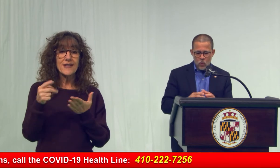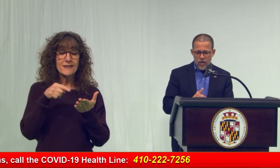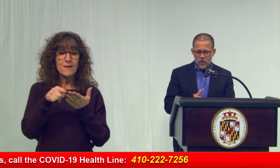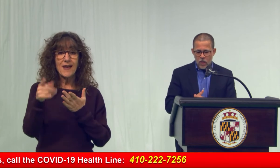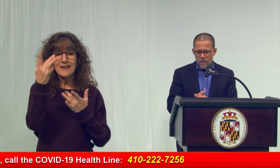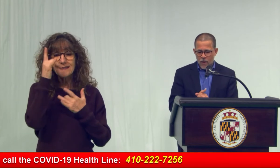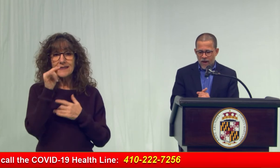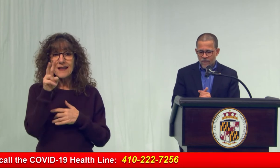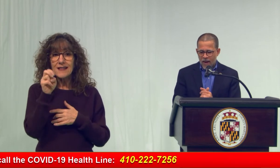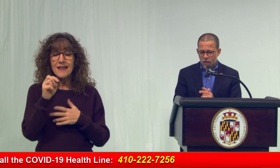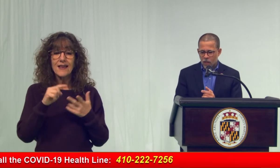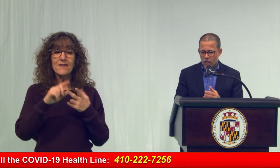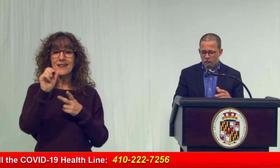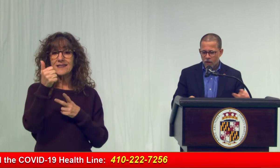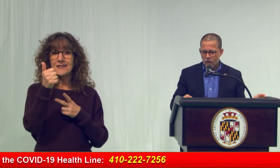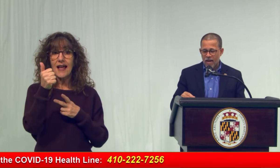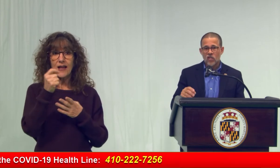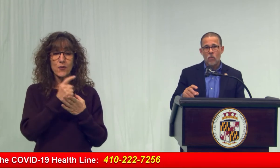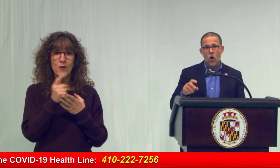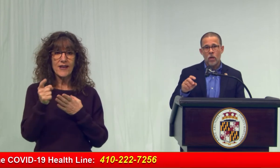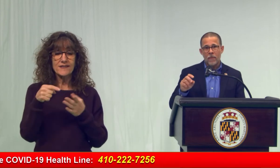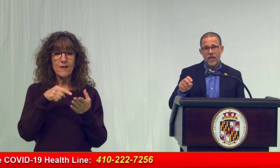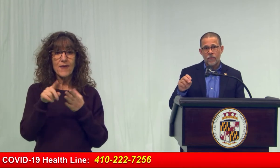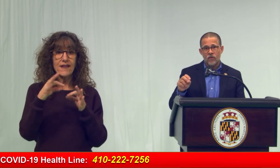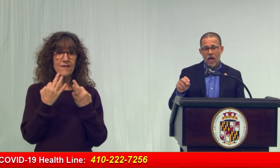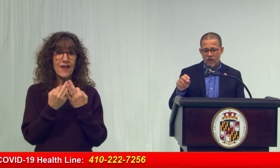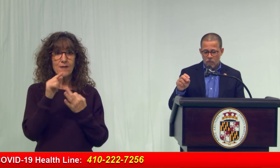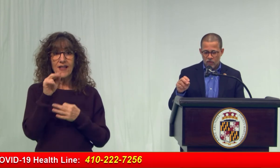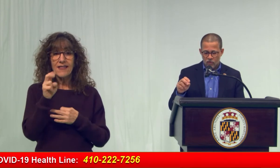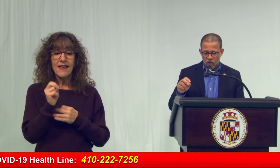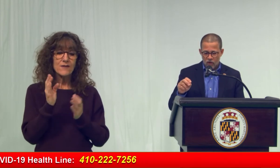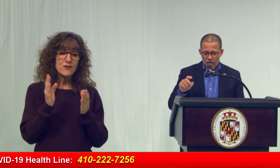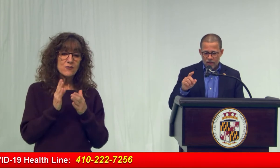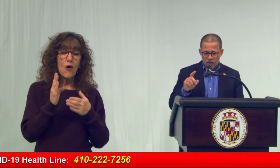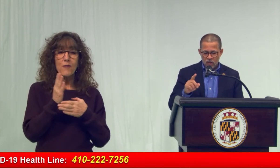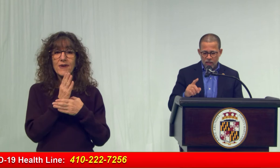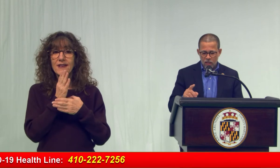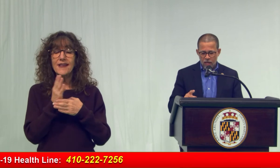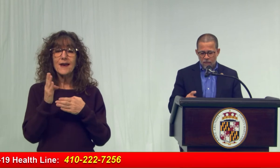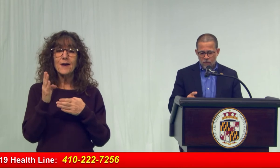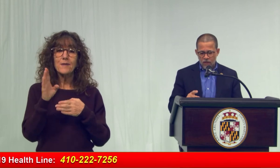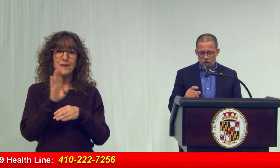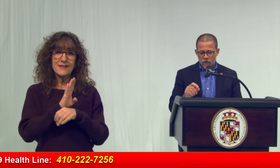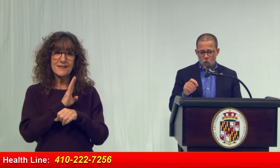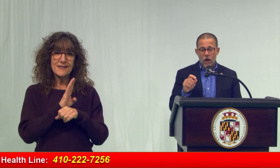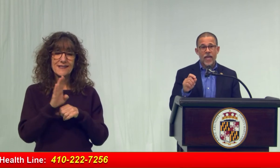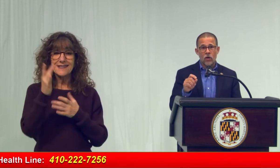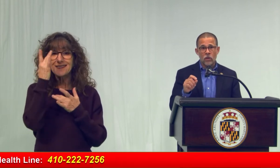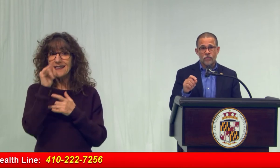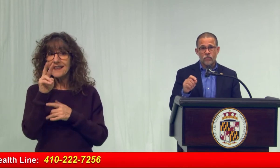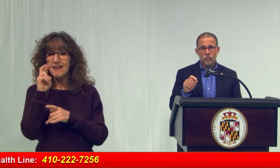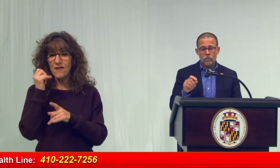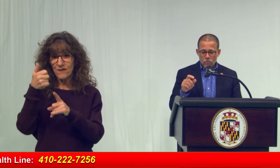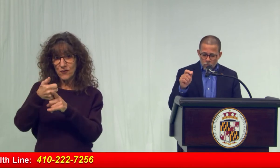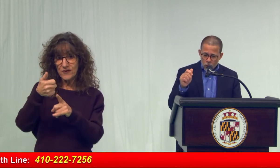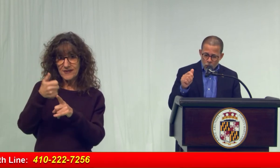and 10 weeks of paid family leave at small and medium-sized businesses. The sick leave is if you are